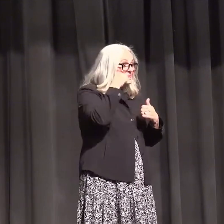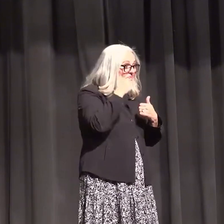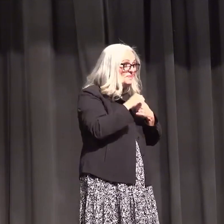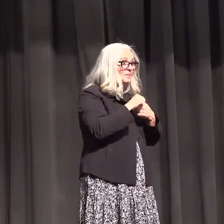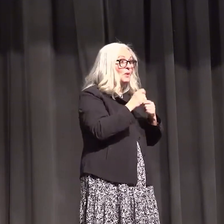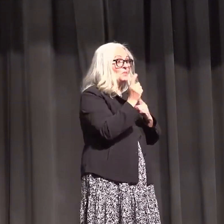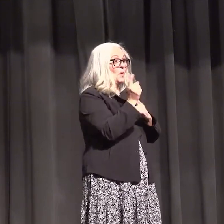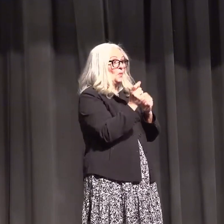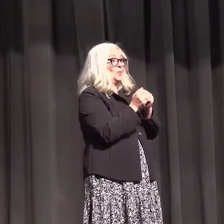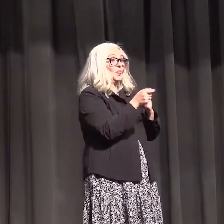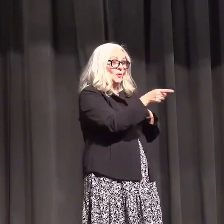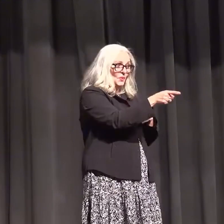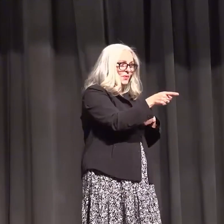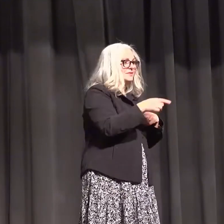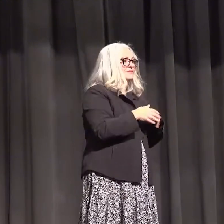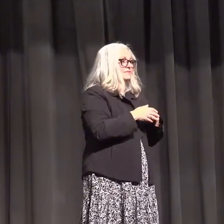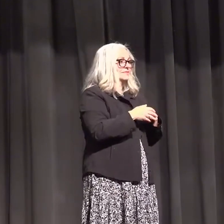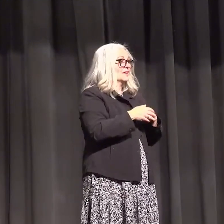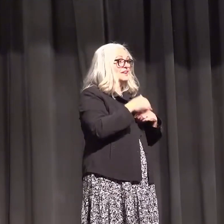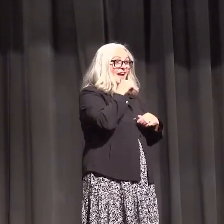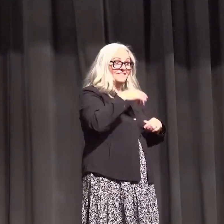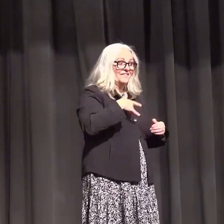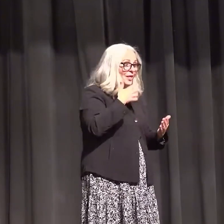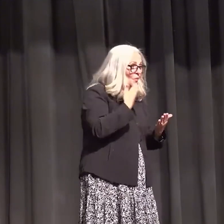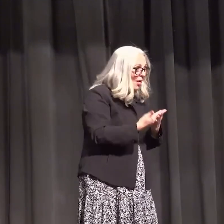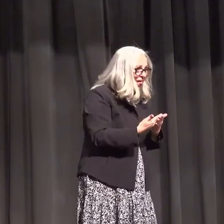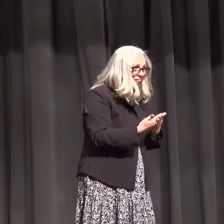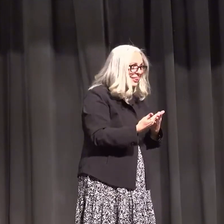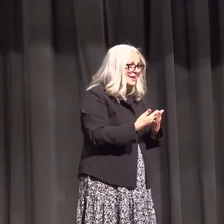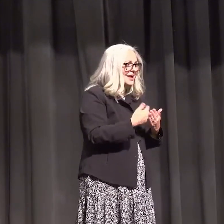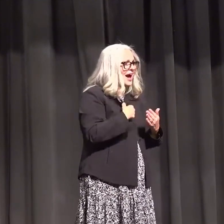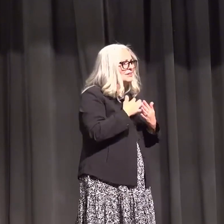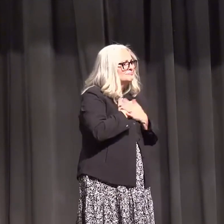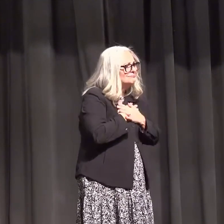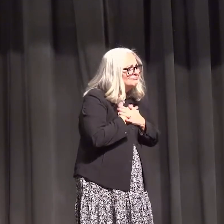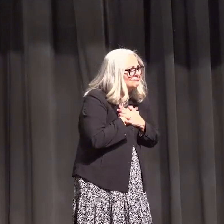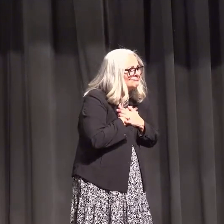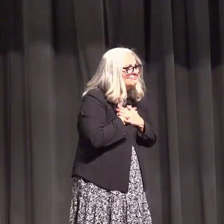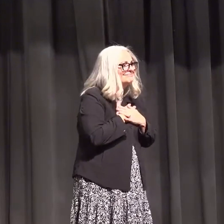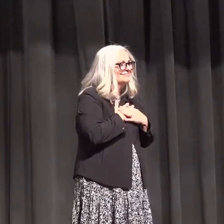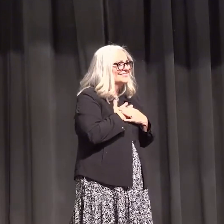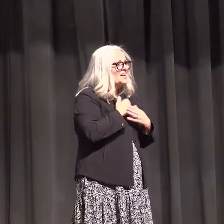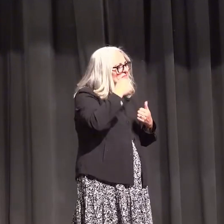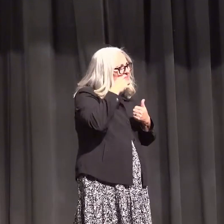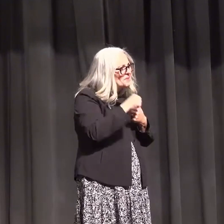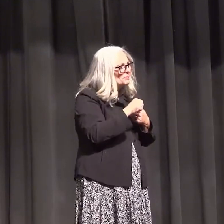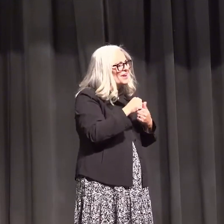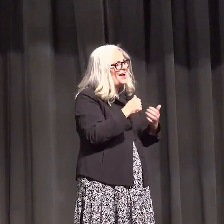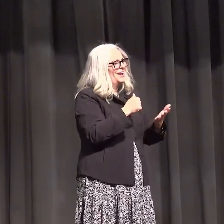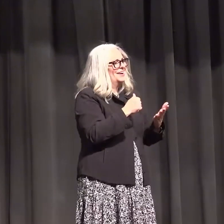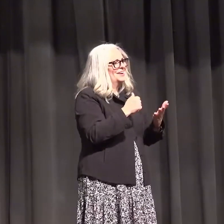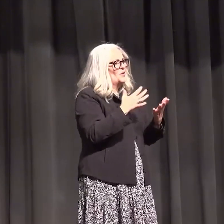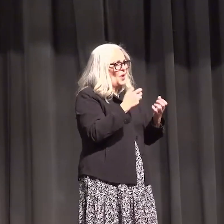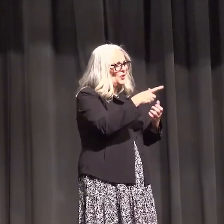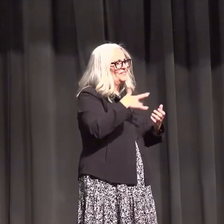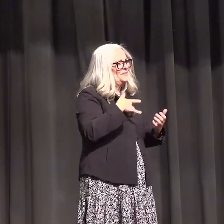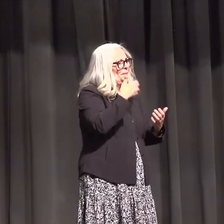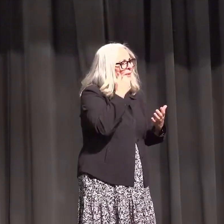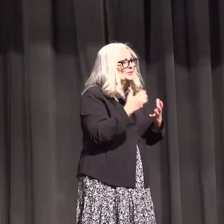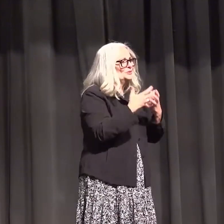Jay, I remember, oh my gosh, things that you where you did not feel well, and I just really empathized for you. I just